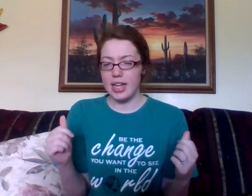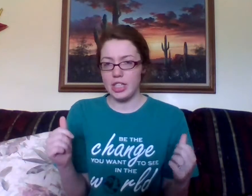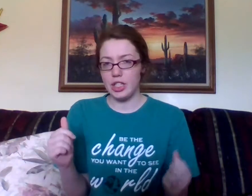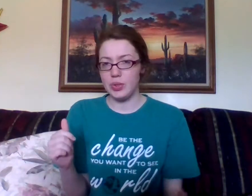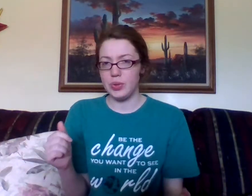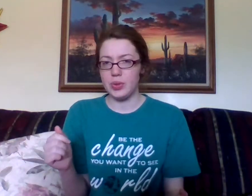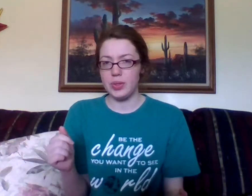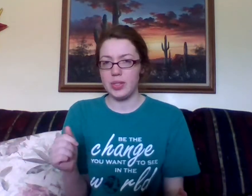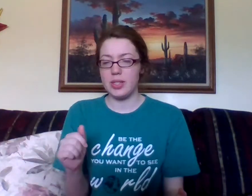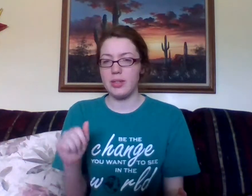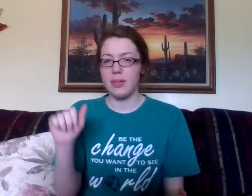attitude